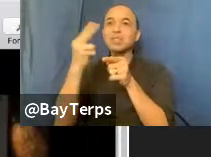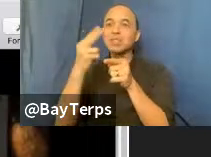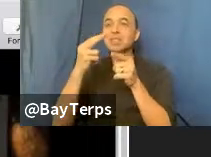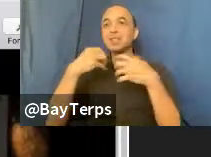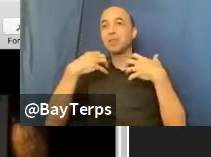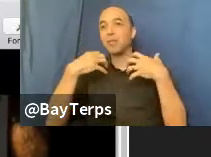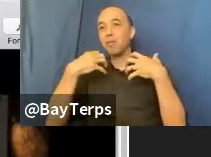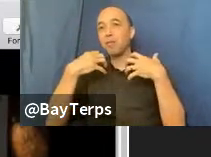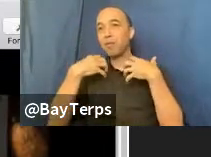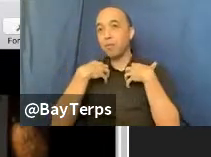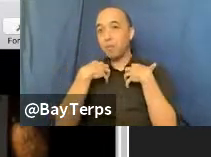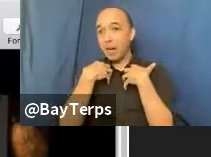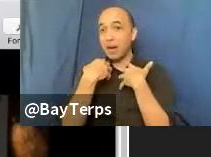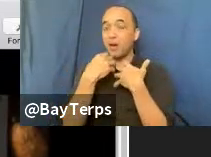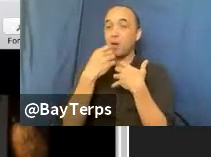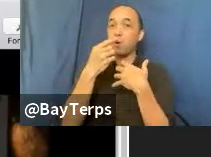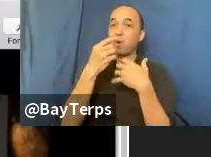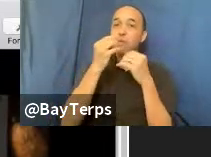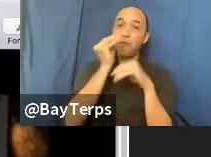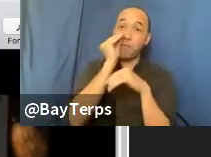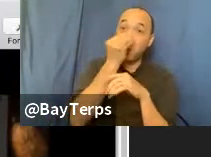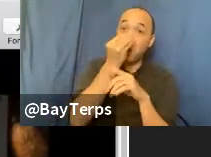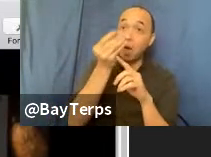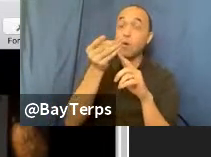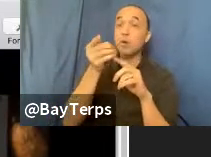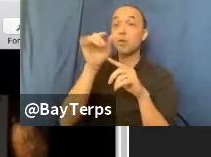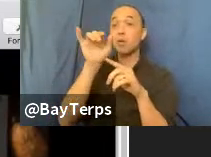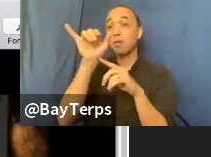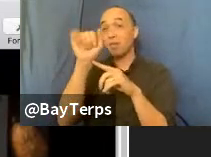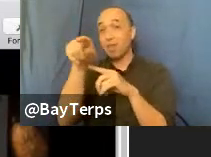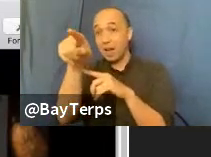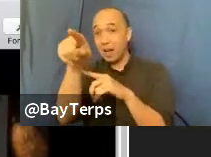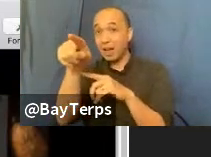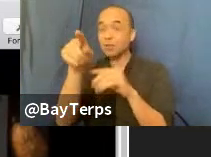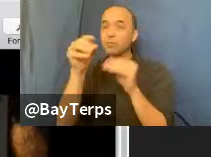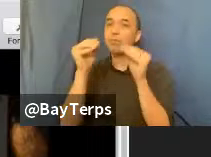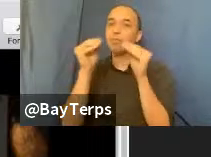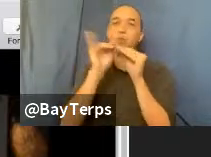and chiseling and scraping away, revealing a form within the pumpkin.